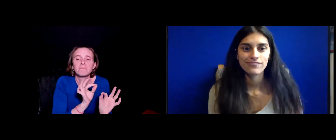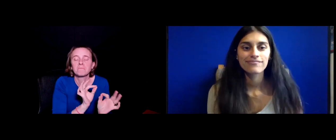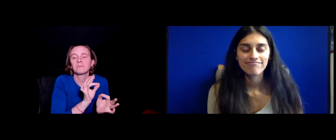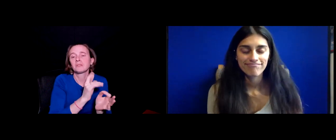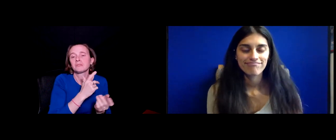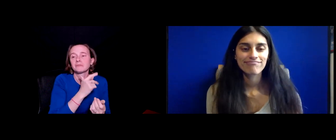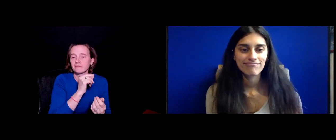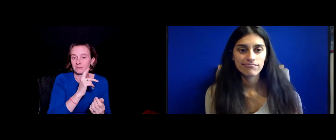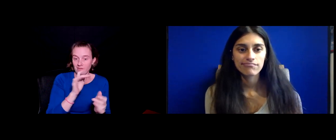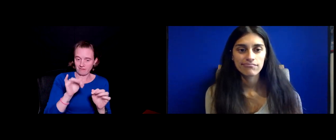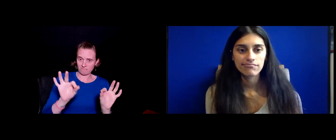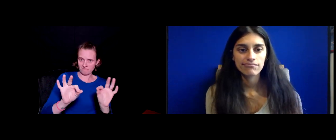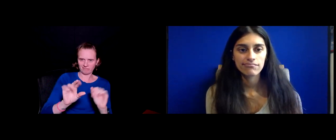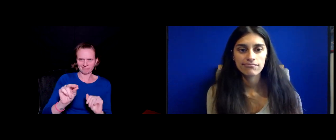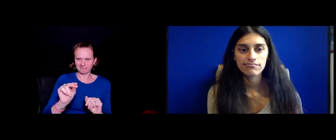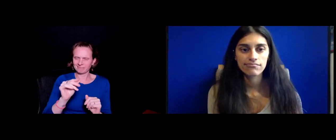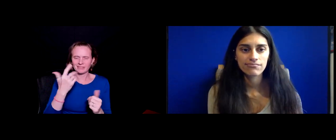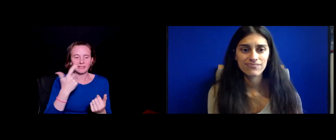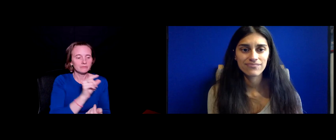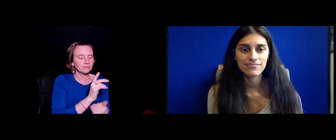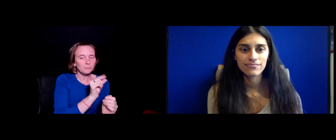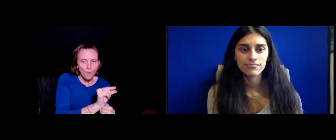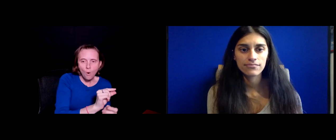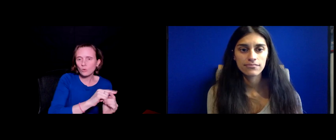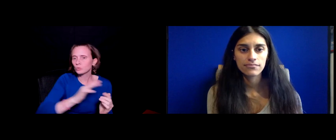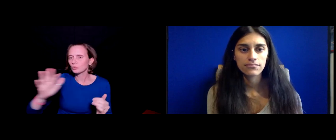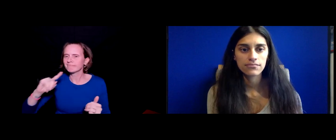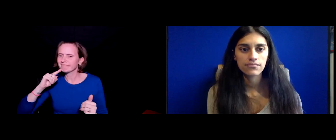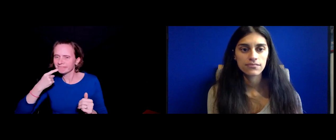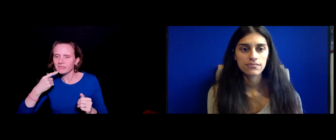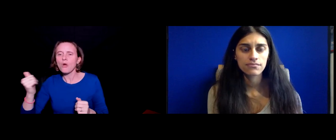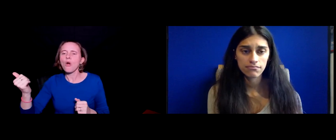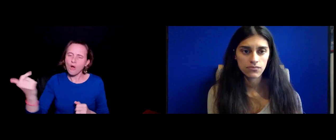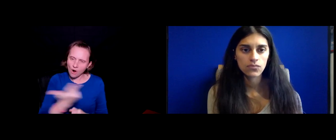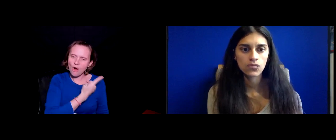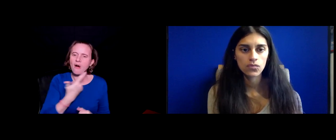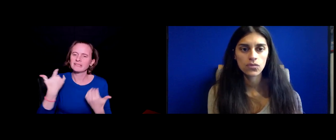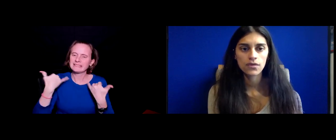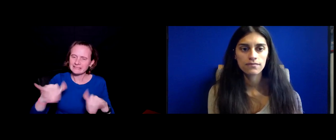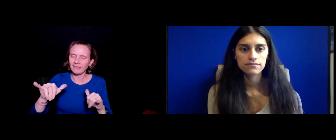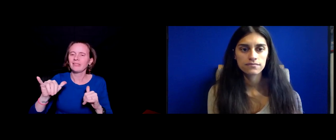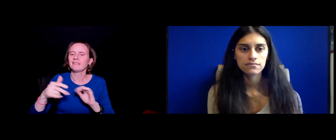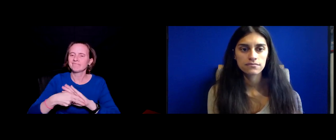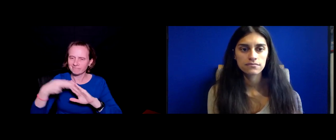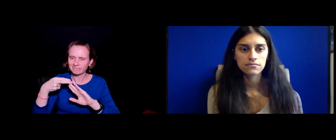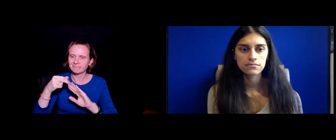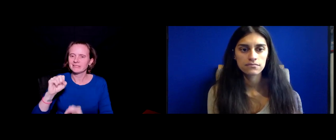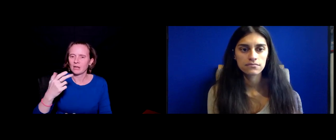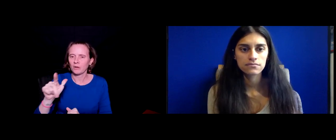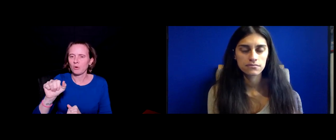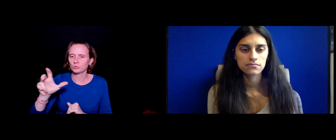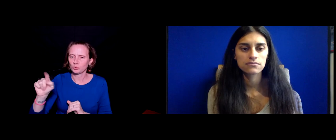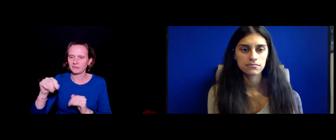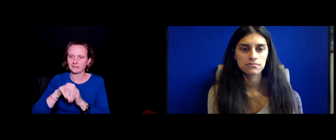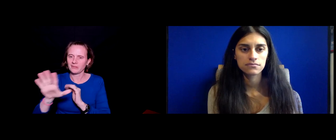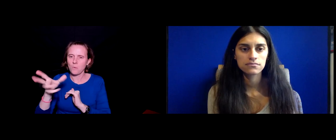and journeys, and it could range for something that happened that might feel like it's not a big deal, but really it is. And people have some really intense